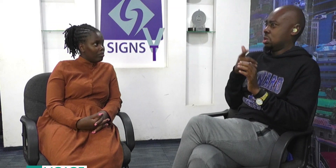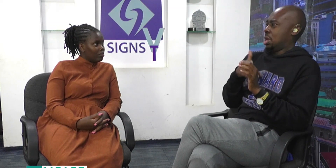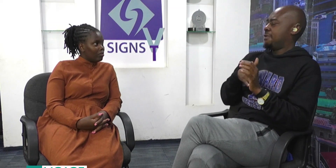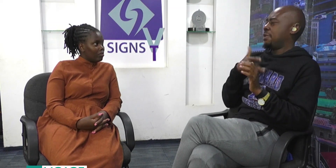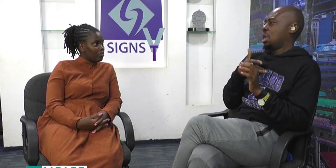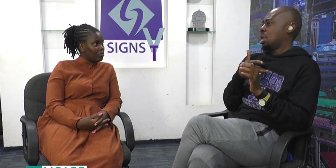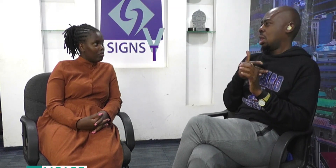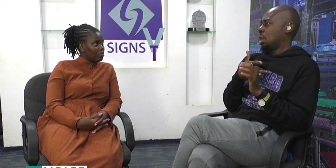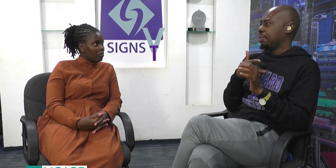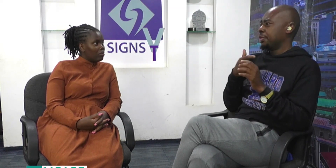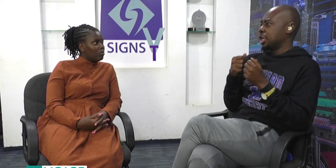also,